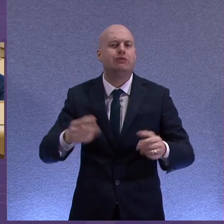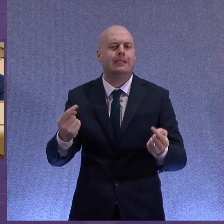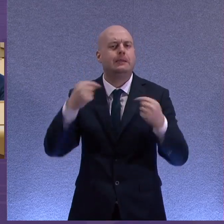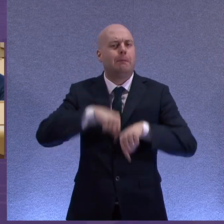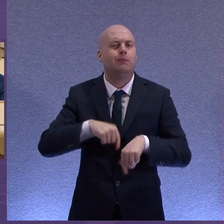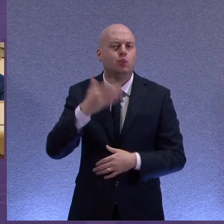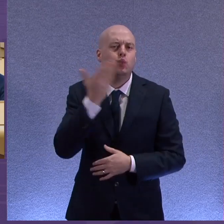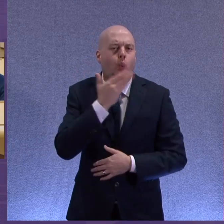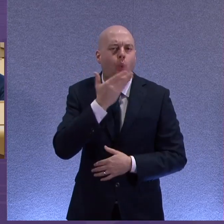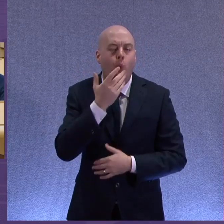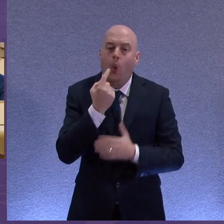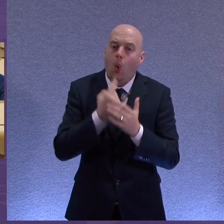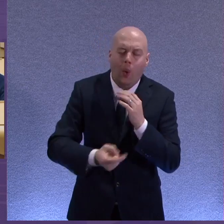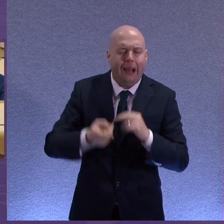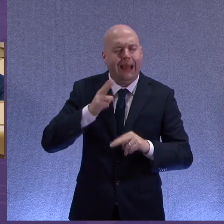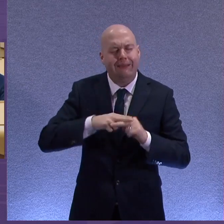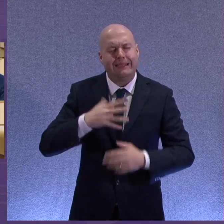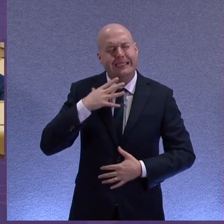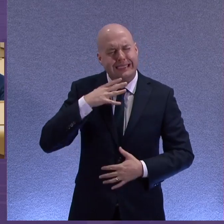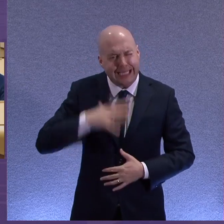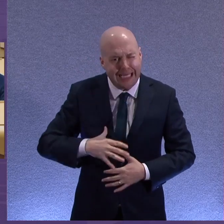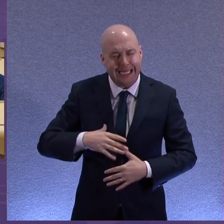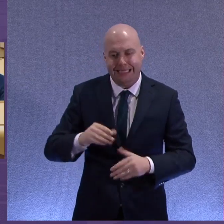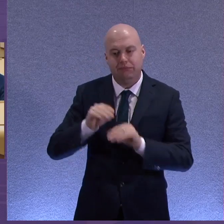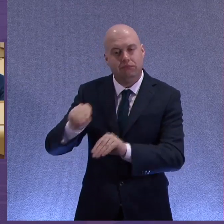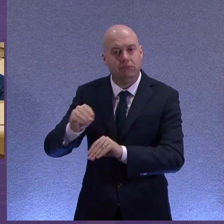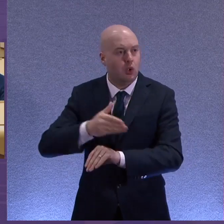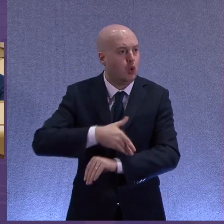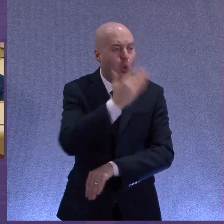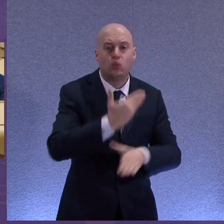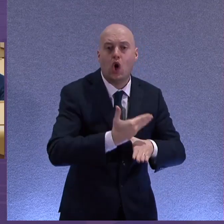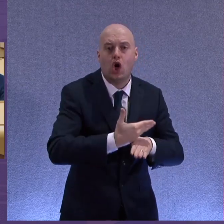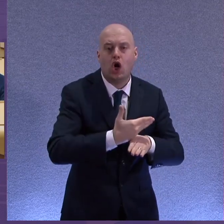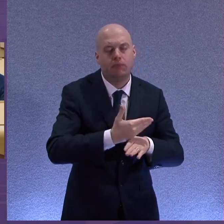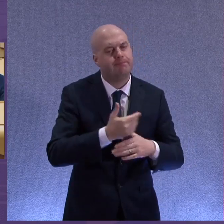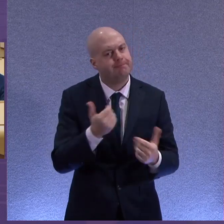current uptake and the discretionary position across Scotland?